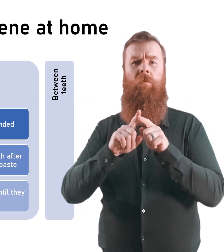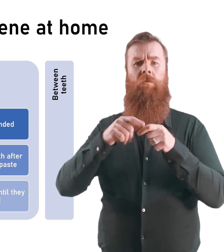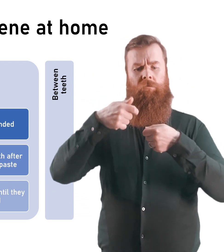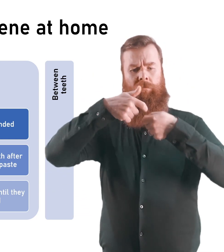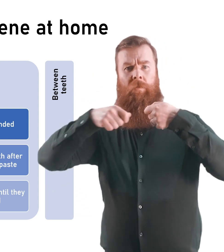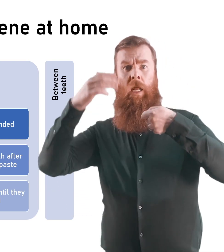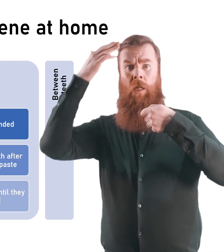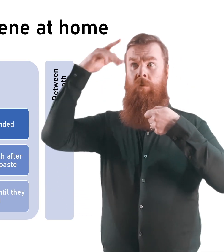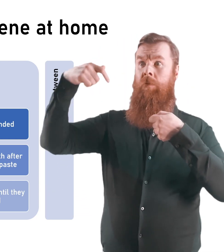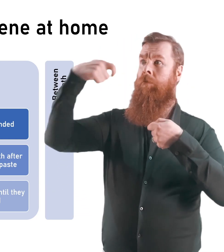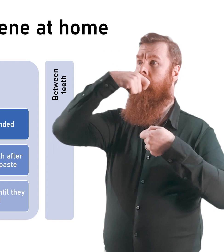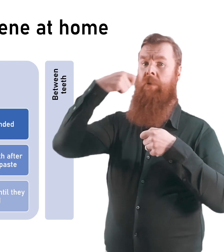has less fluoride.